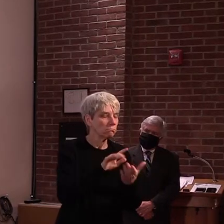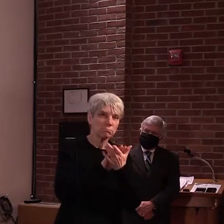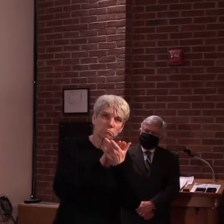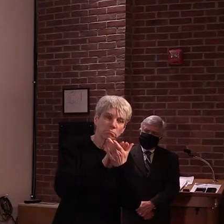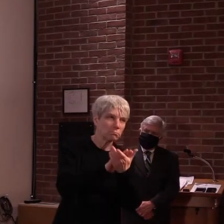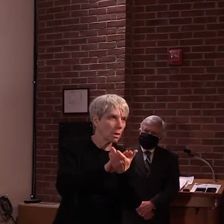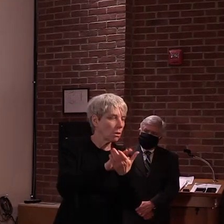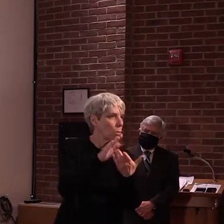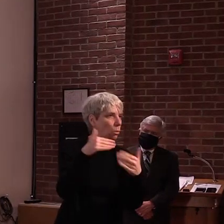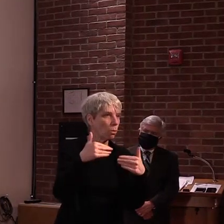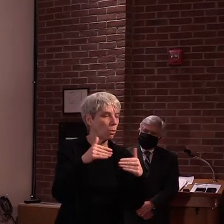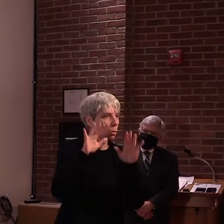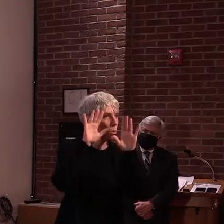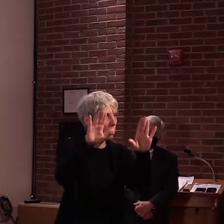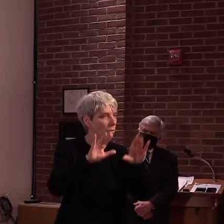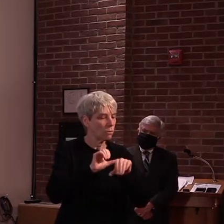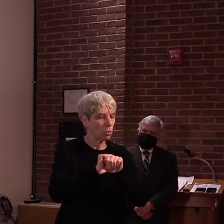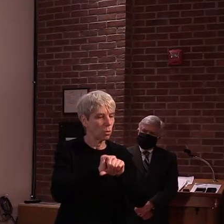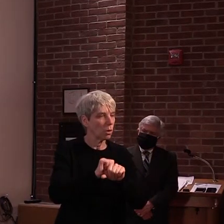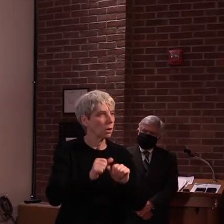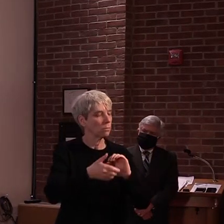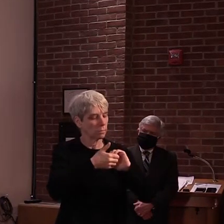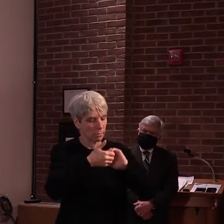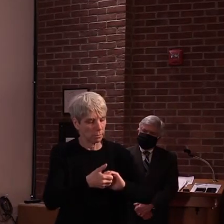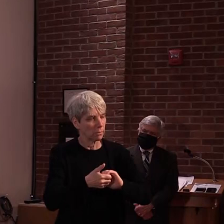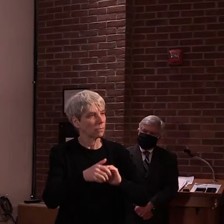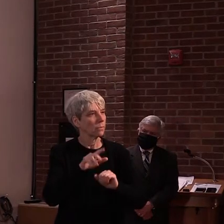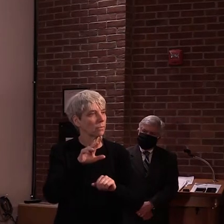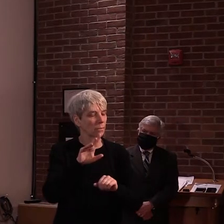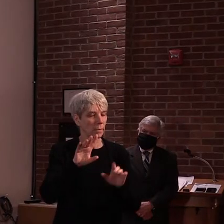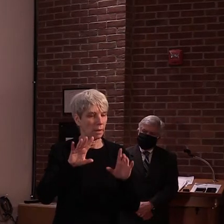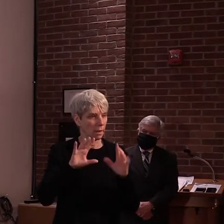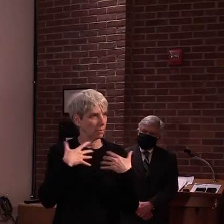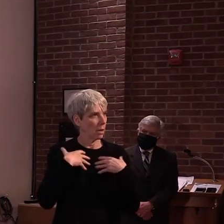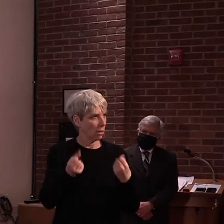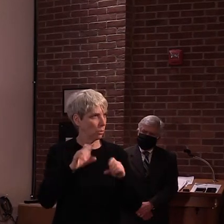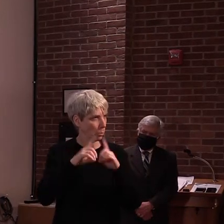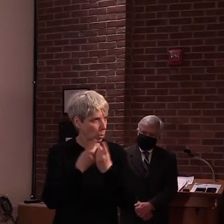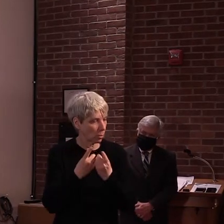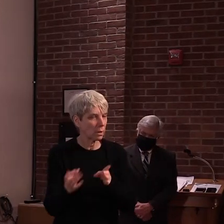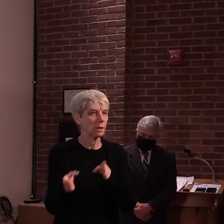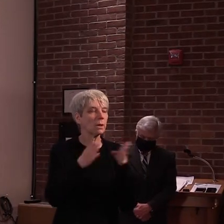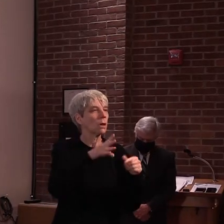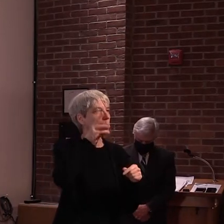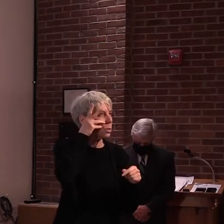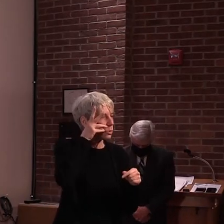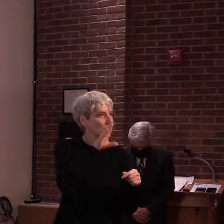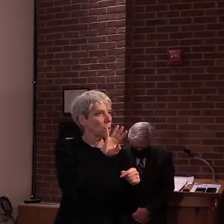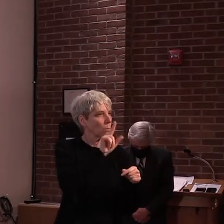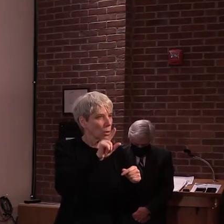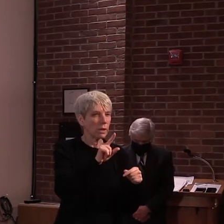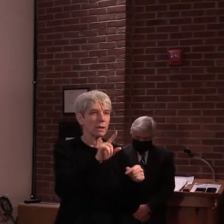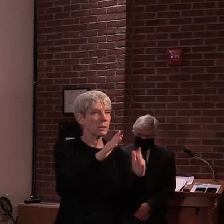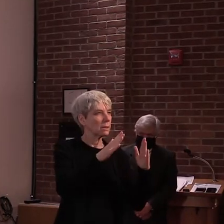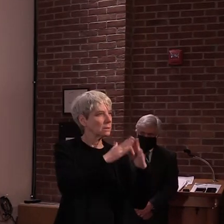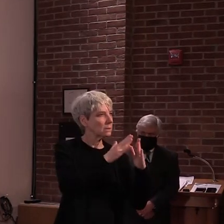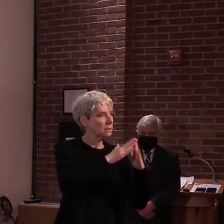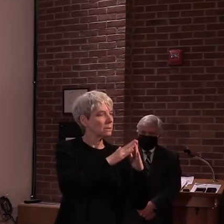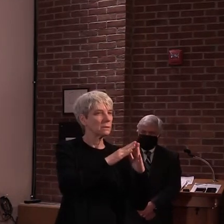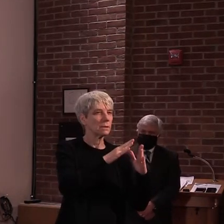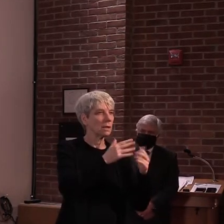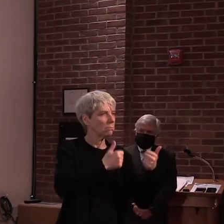collaboration that the Health Department and the state have had with city officials in Winooski and Burlington, and just